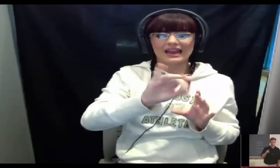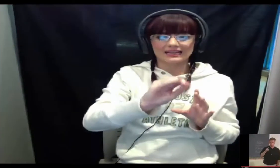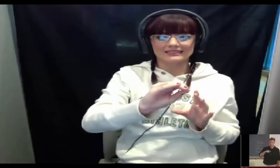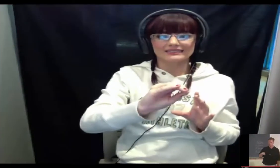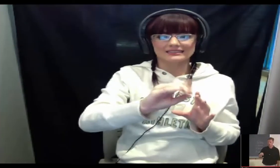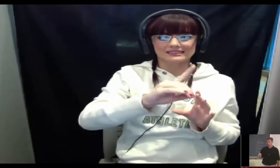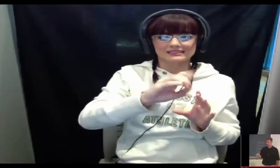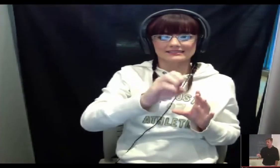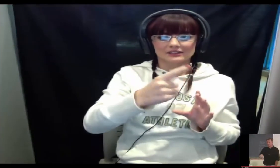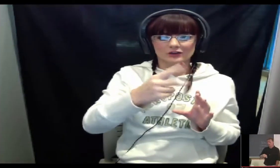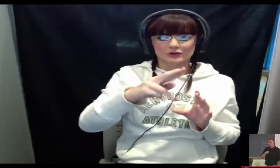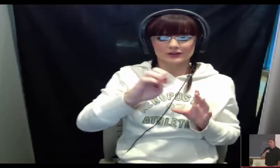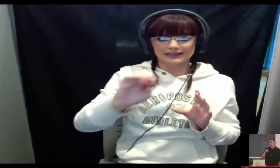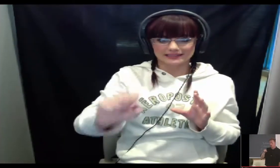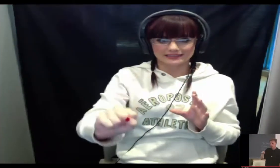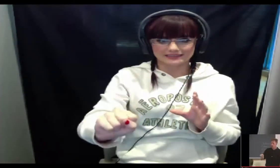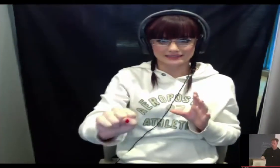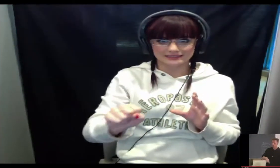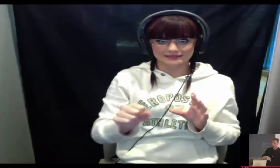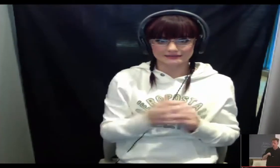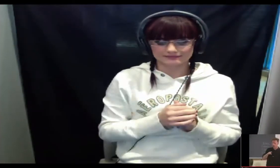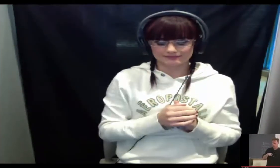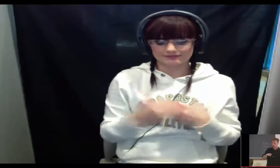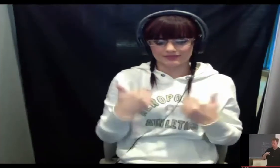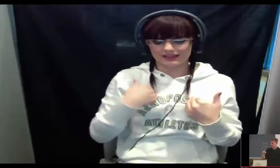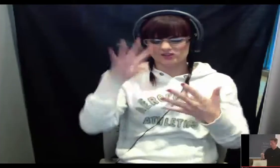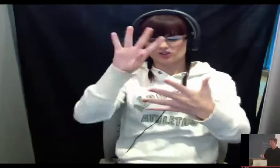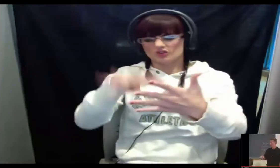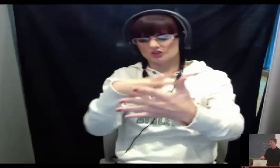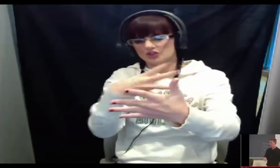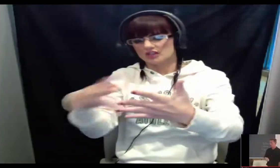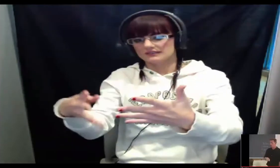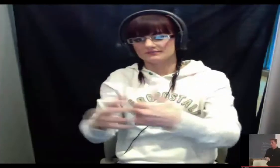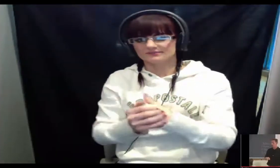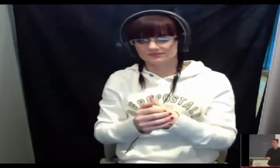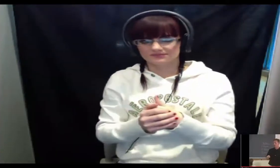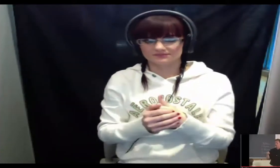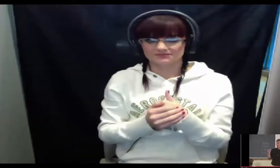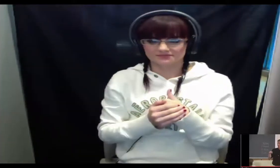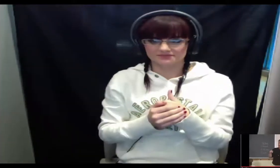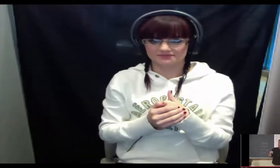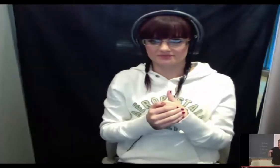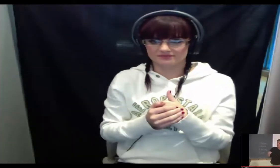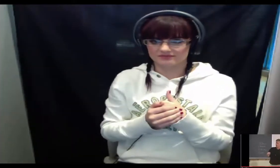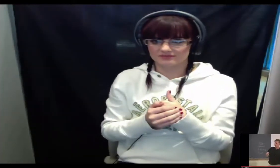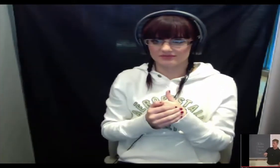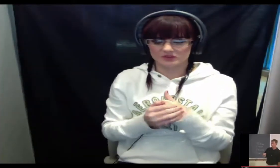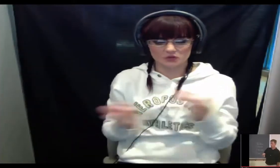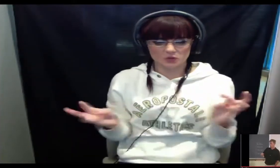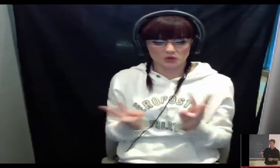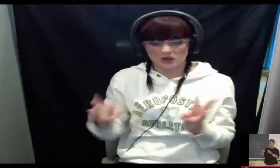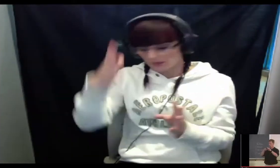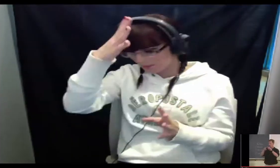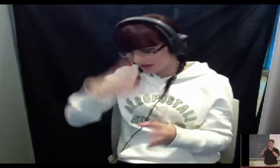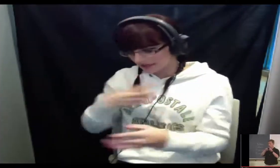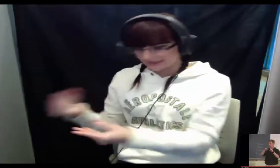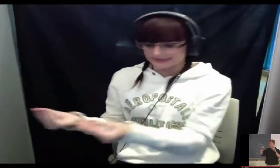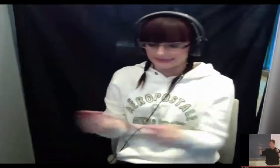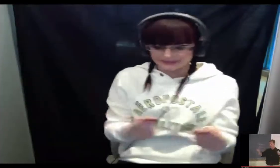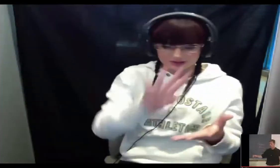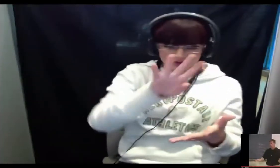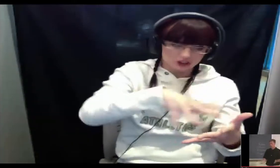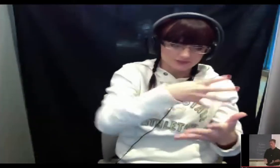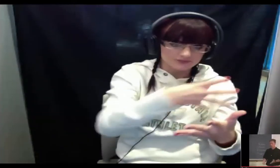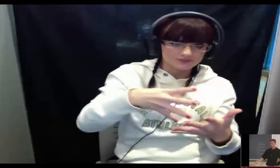And I have a little chart that some weather guy has told me that in this chart, or on this